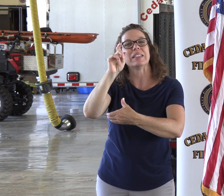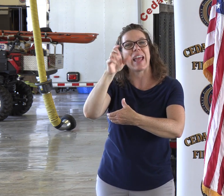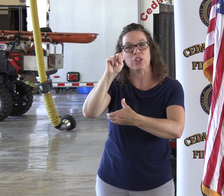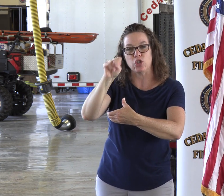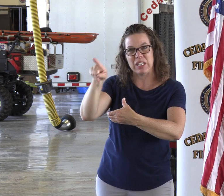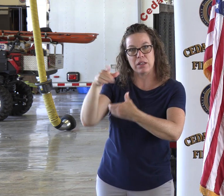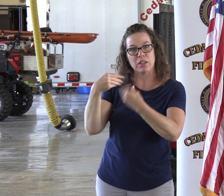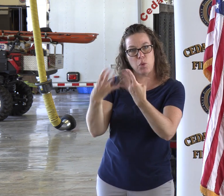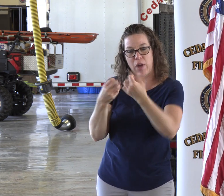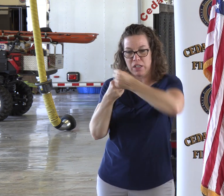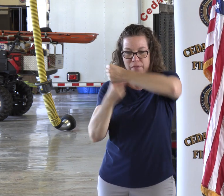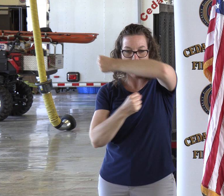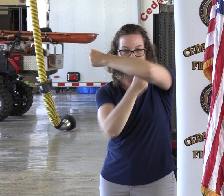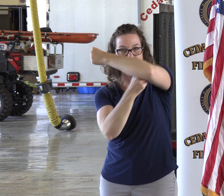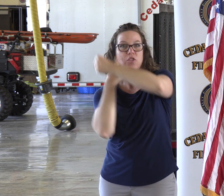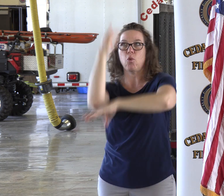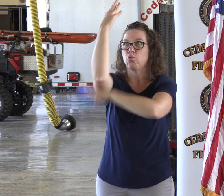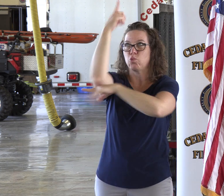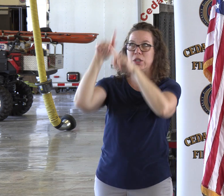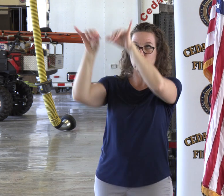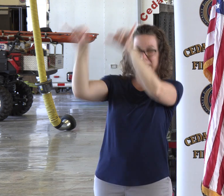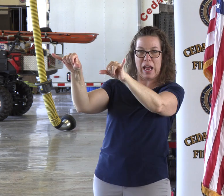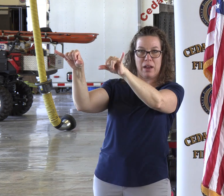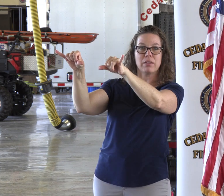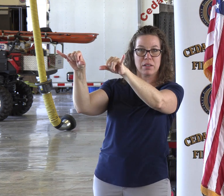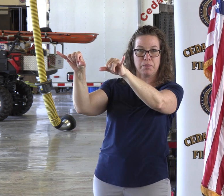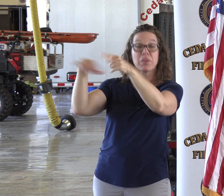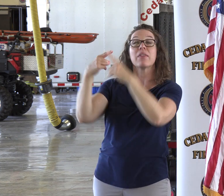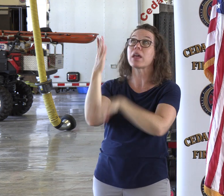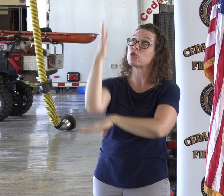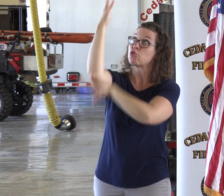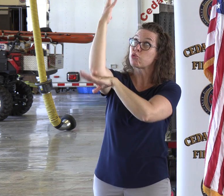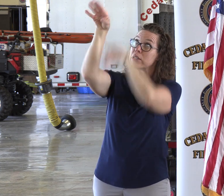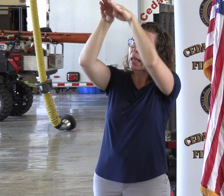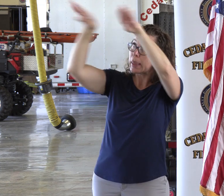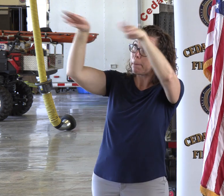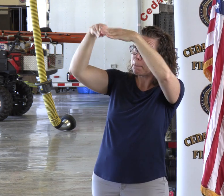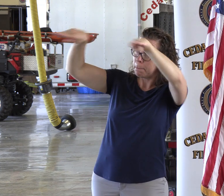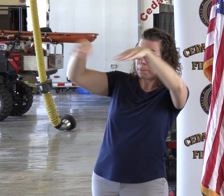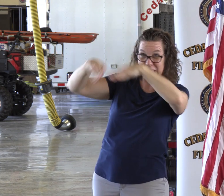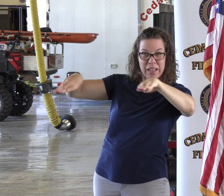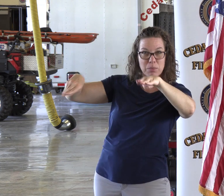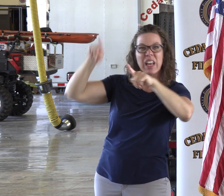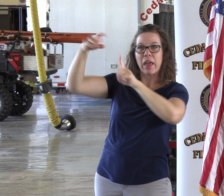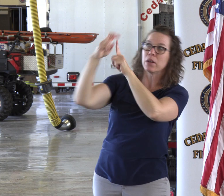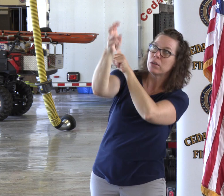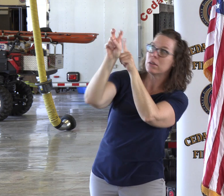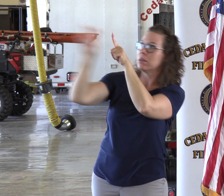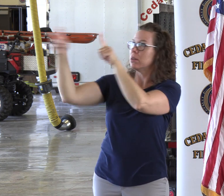the tree to stand. The limbs are the circuits, taking power to your town and